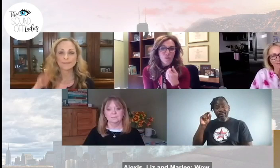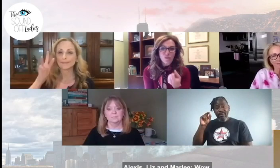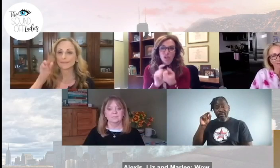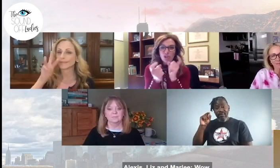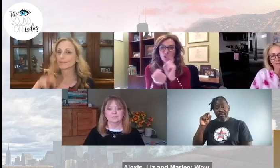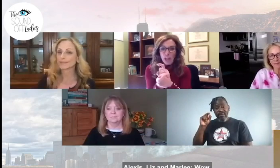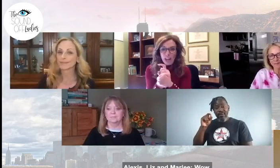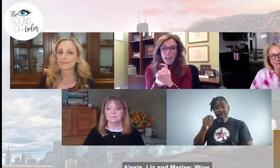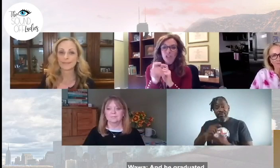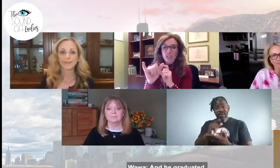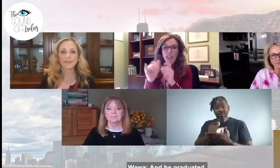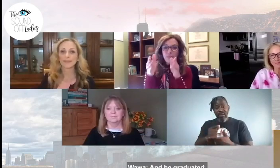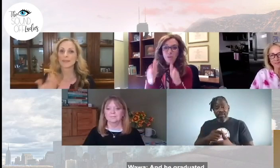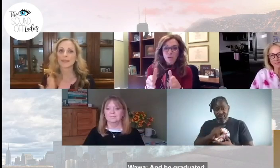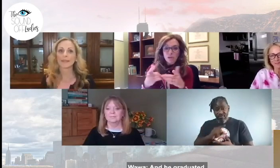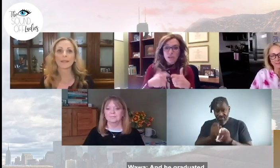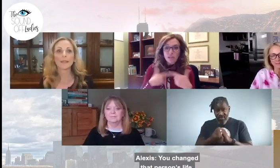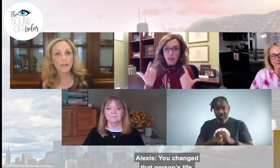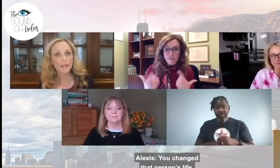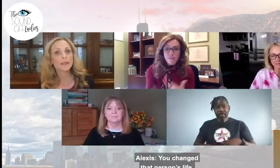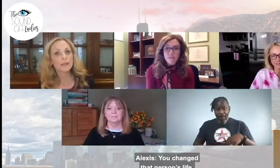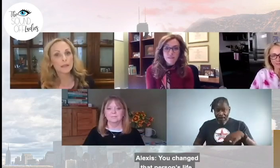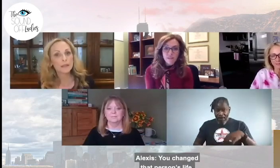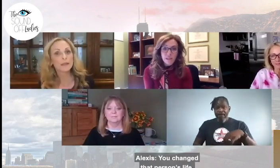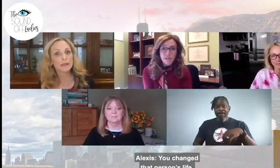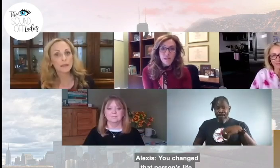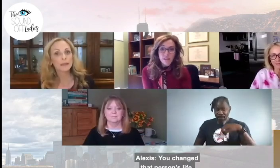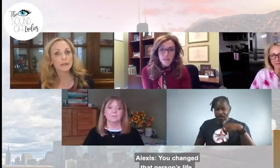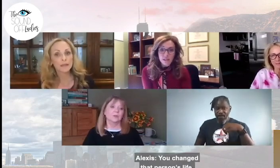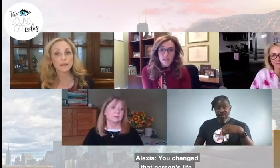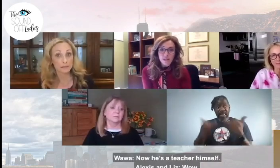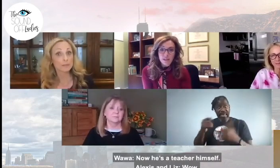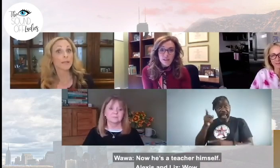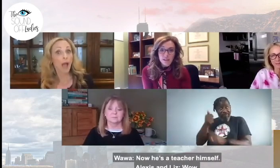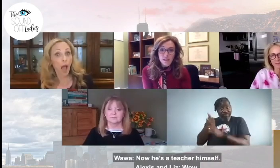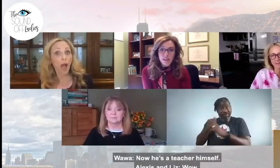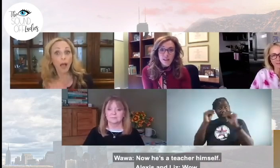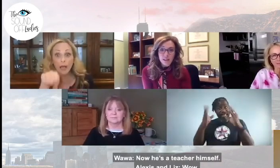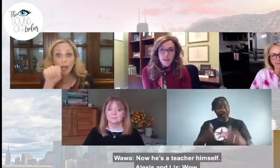transferred to Gallaudet. Wow, you changed that person's life, Alexa says.